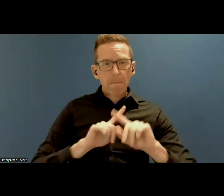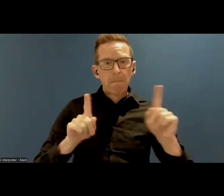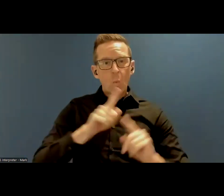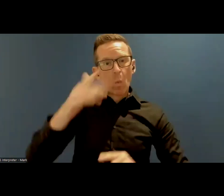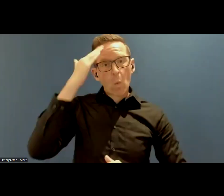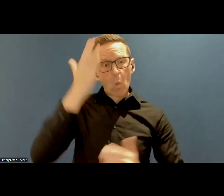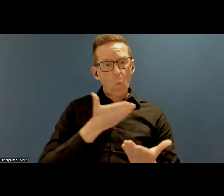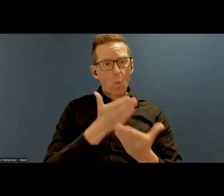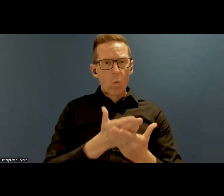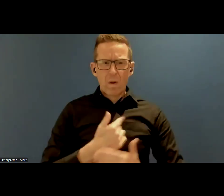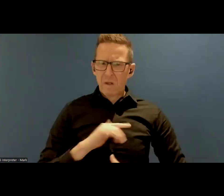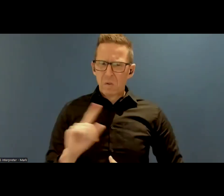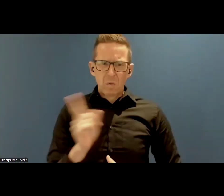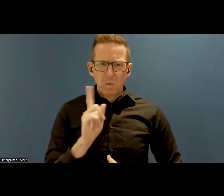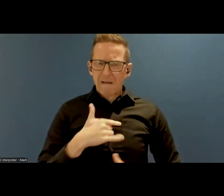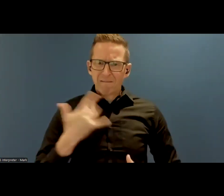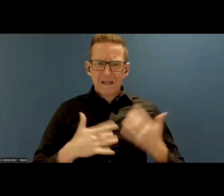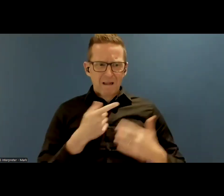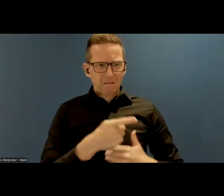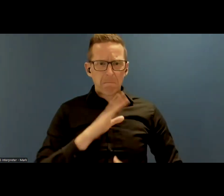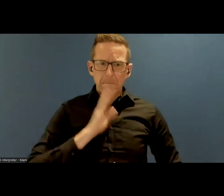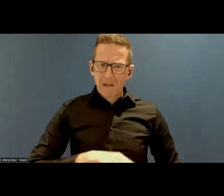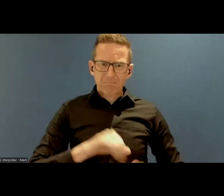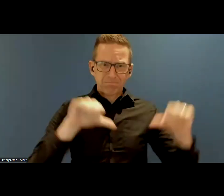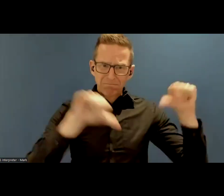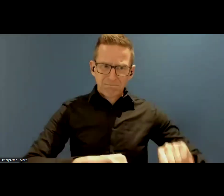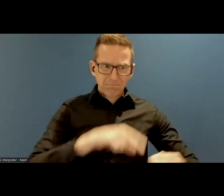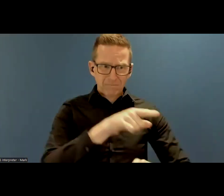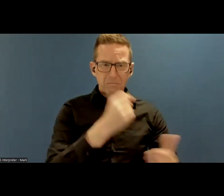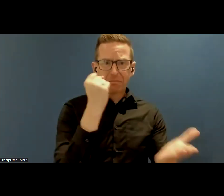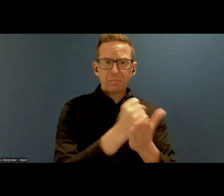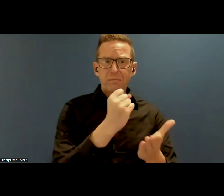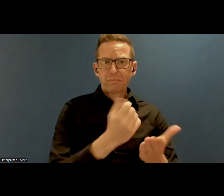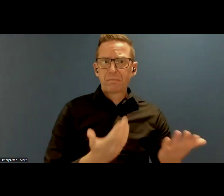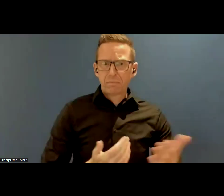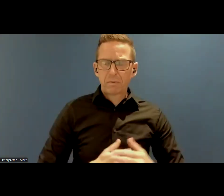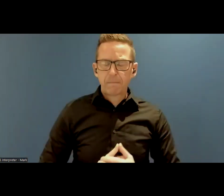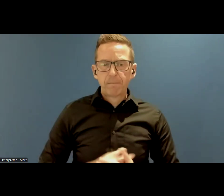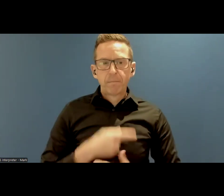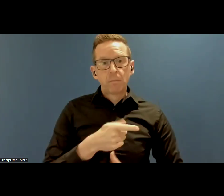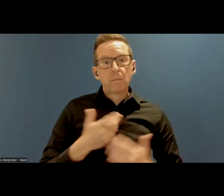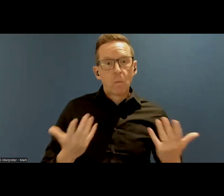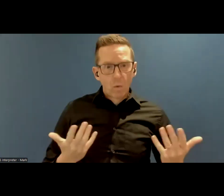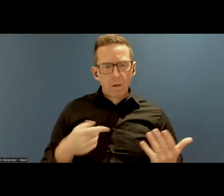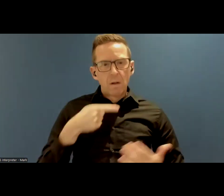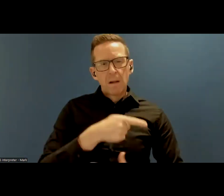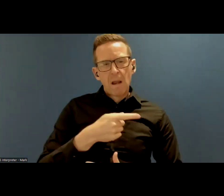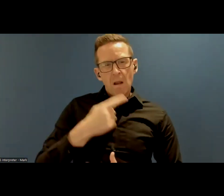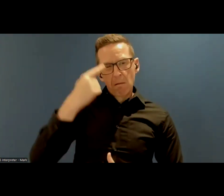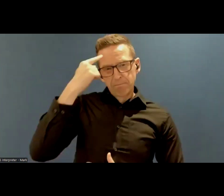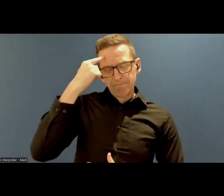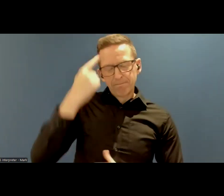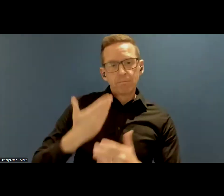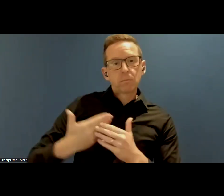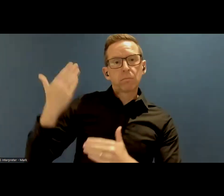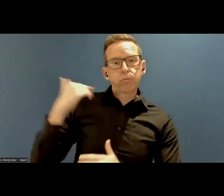the opposite if it's enacted. That's because it's based on the assumption that the Mental Health Act